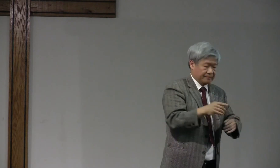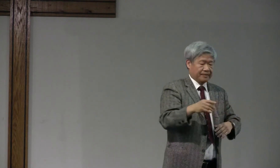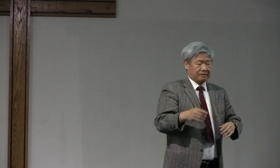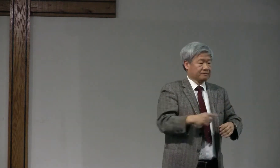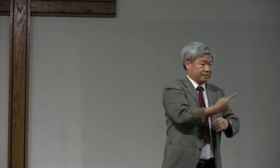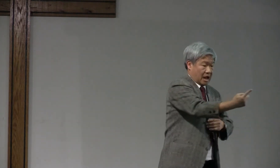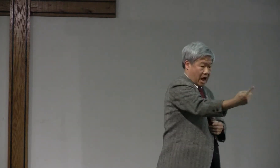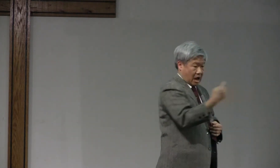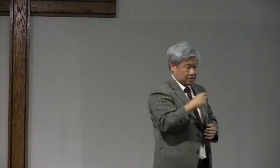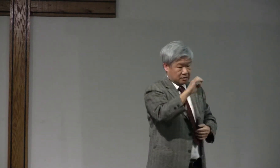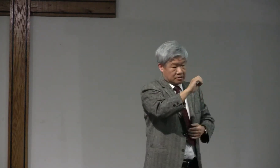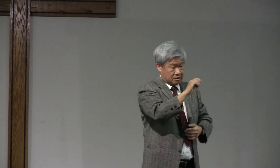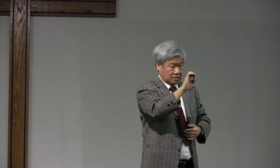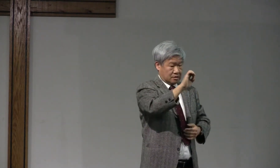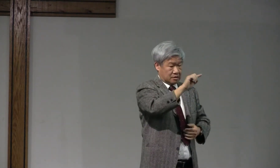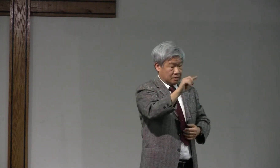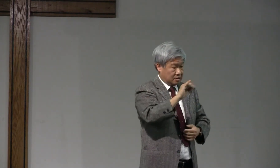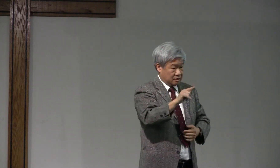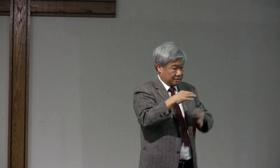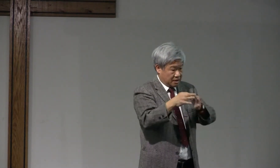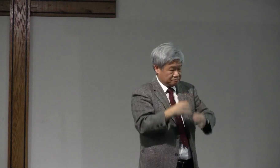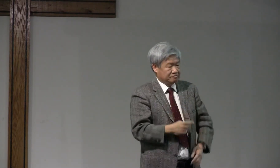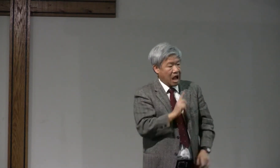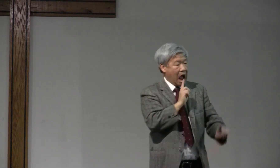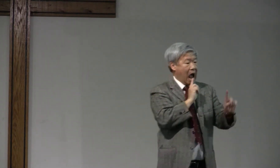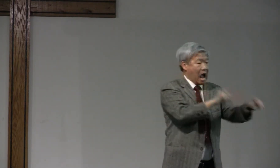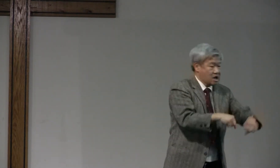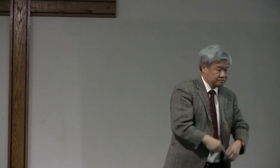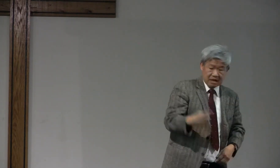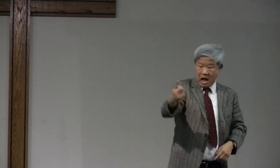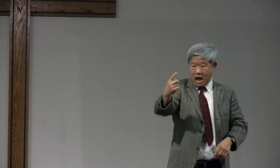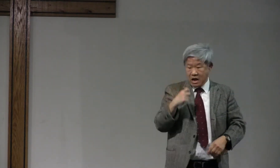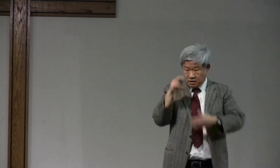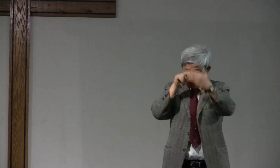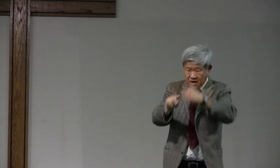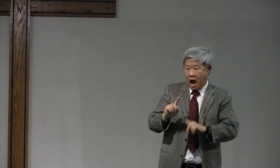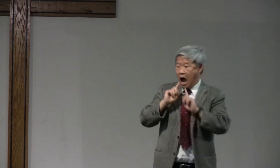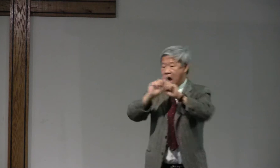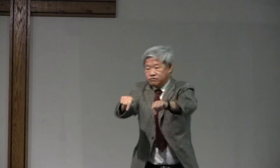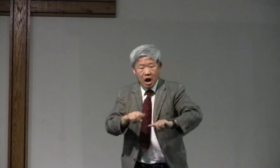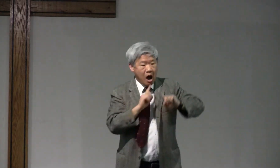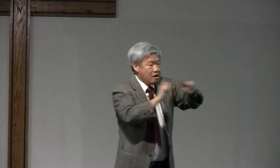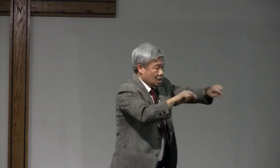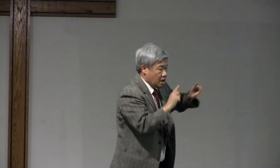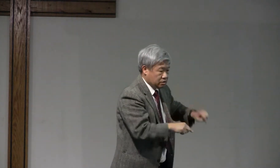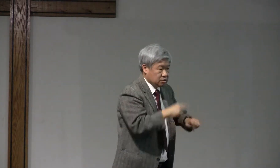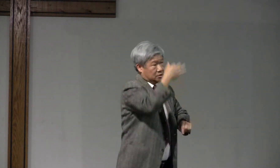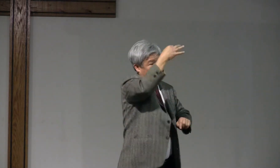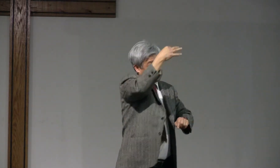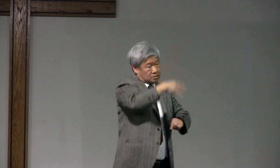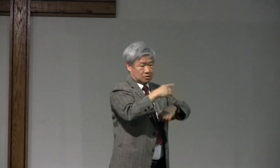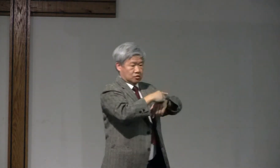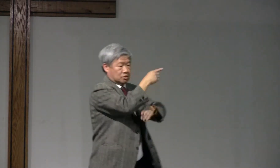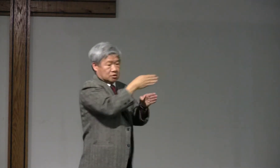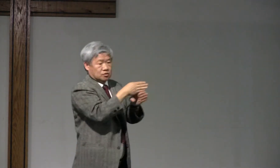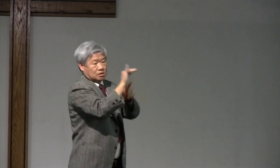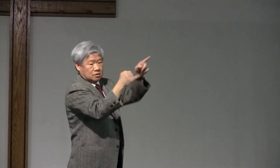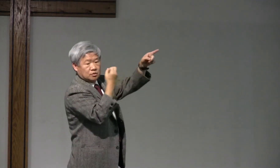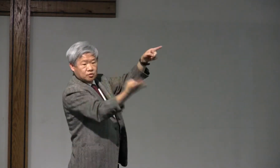But if someone asks me to explain Ezekiel, I will answer them. I will answer questions about Revelation.